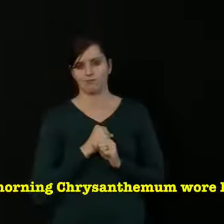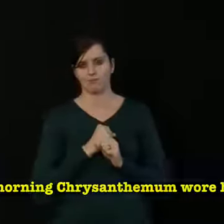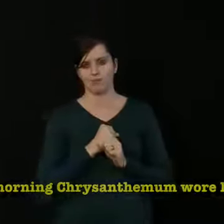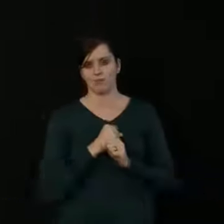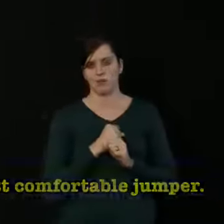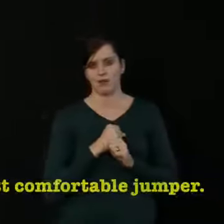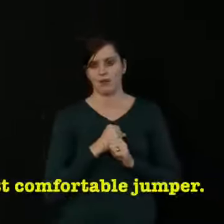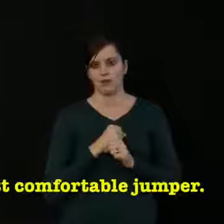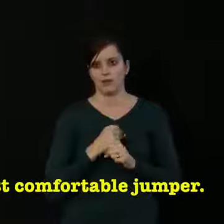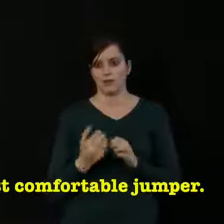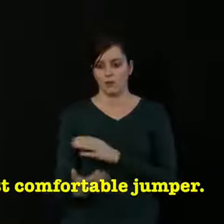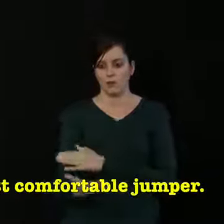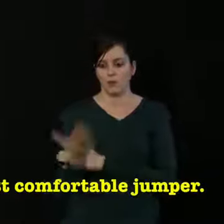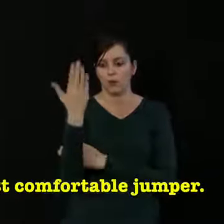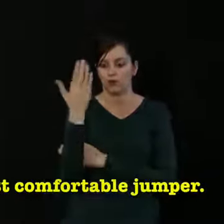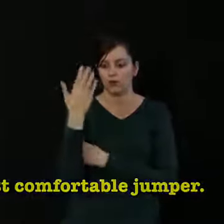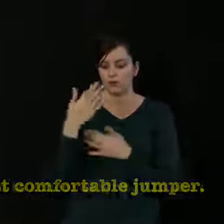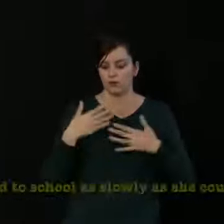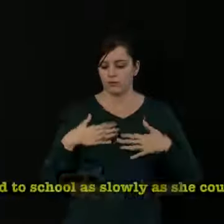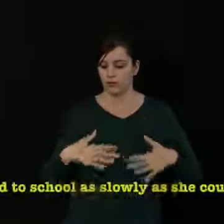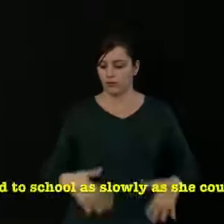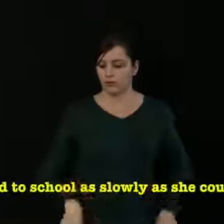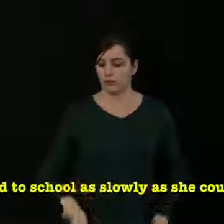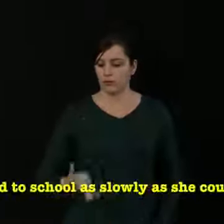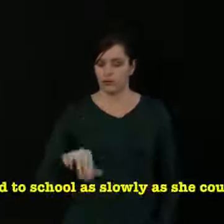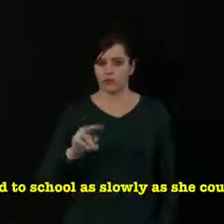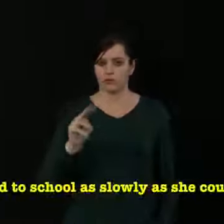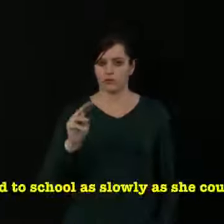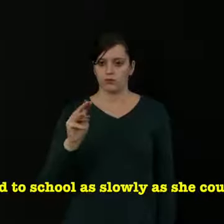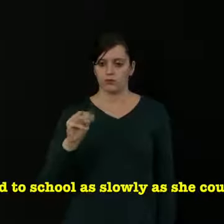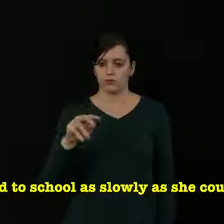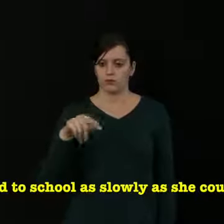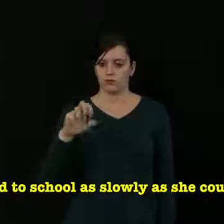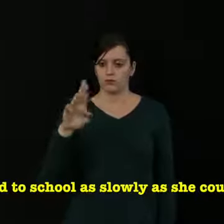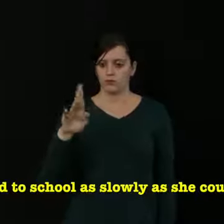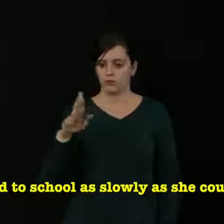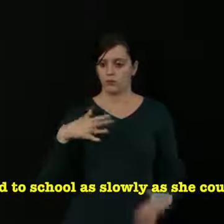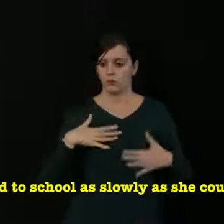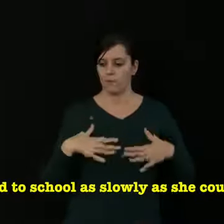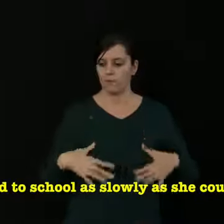wore her most comfortable jumper. She walked to school as